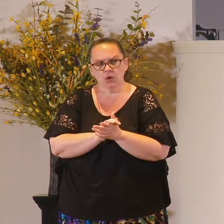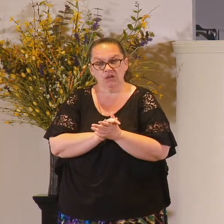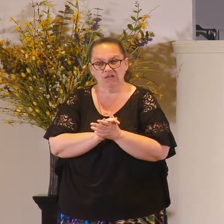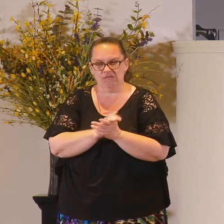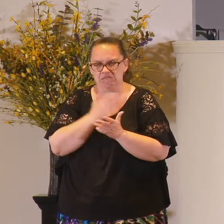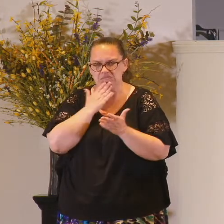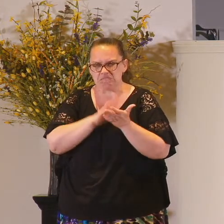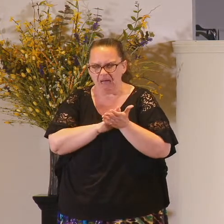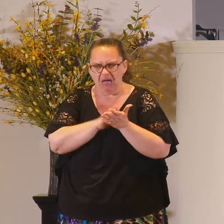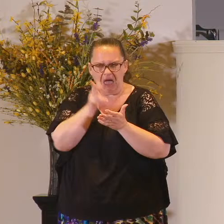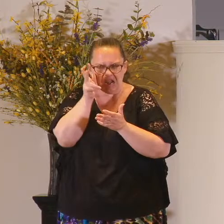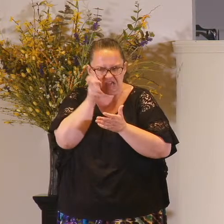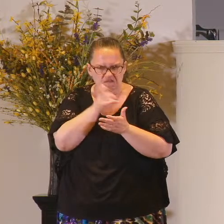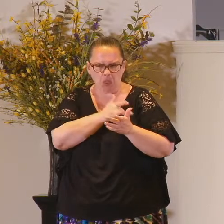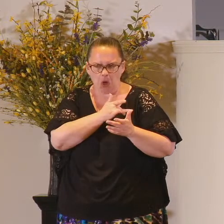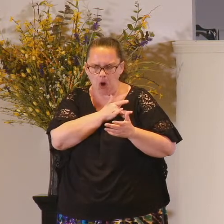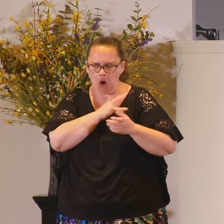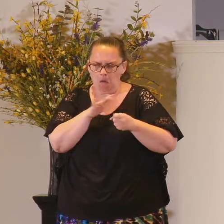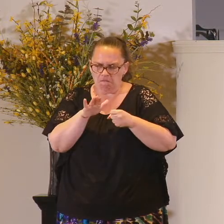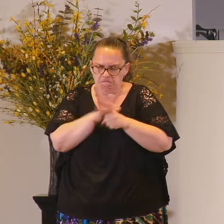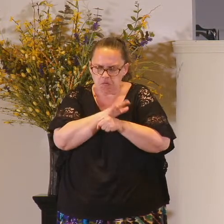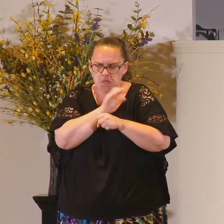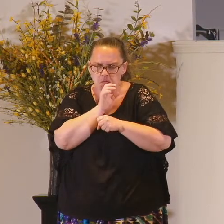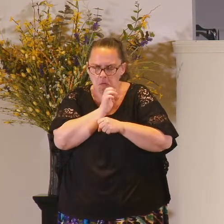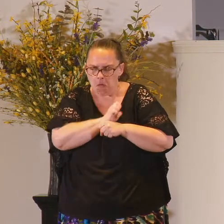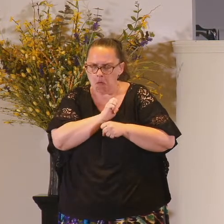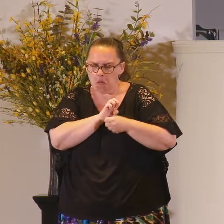Evil hearts, full of decay.